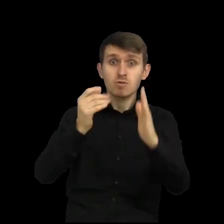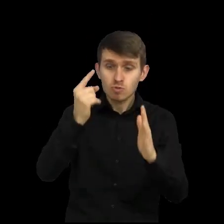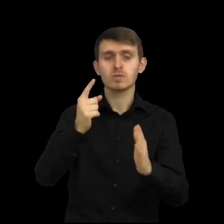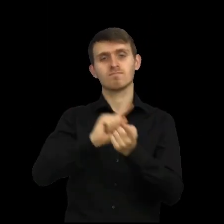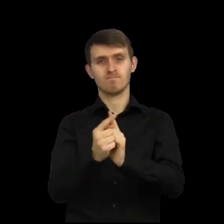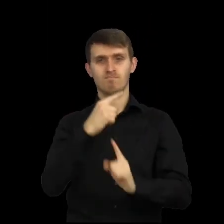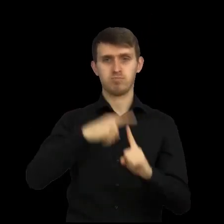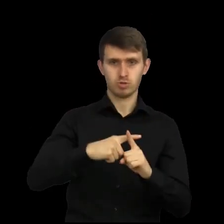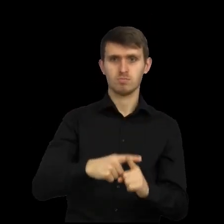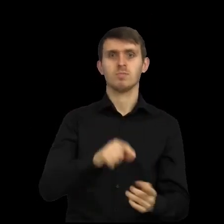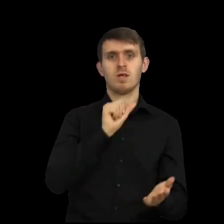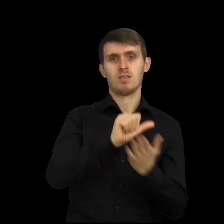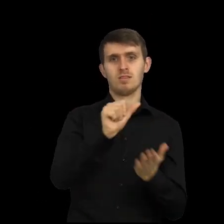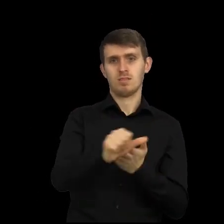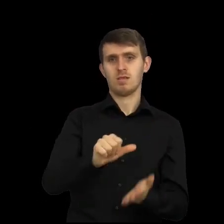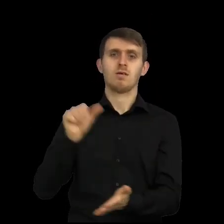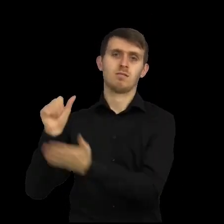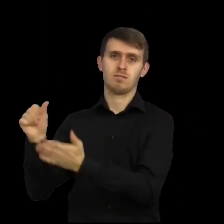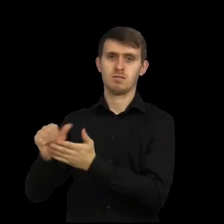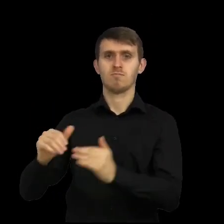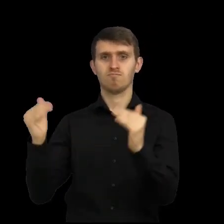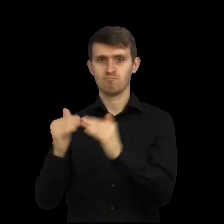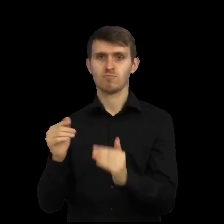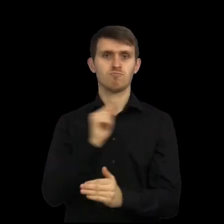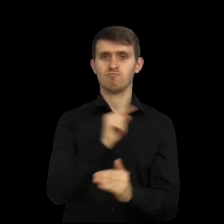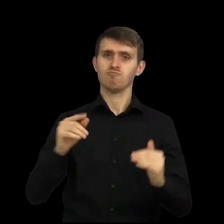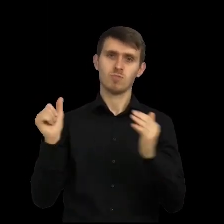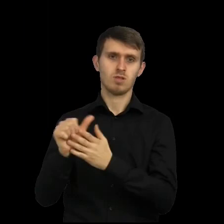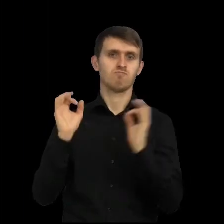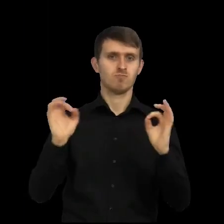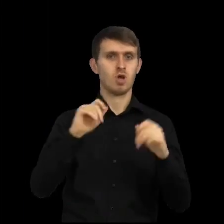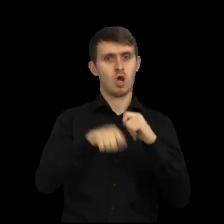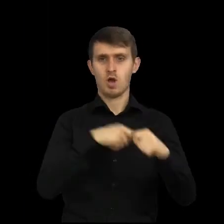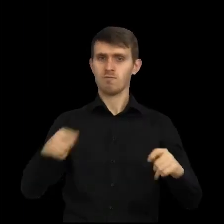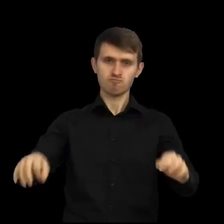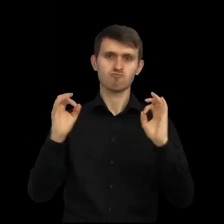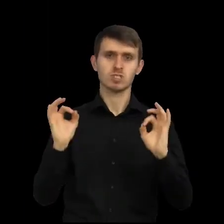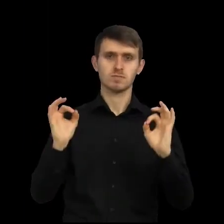absolute value of negative 11 is 11. So we get 11 is equal to 11. So they both work.